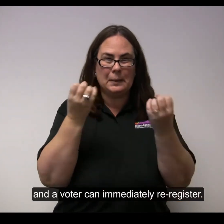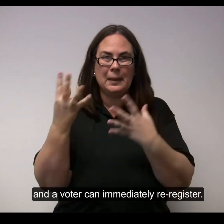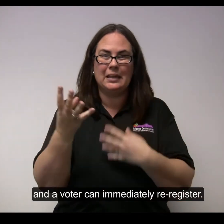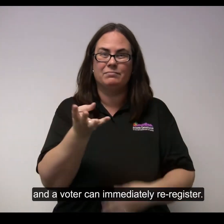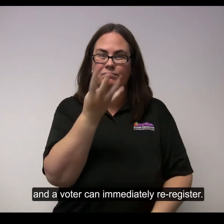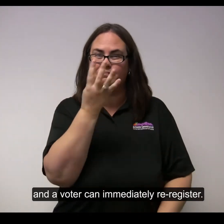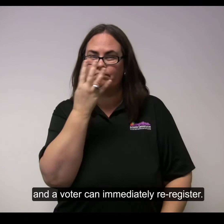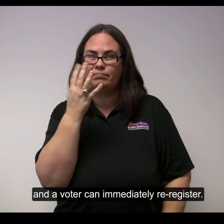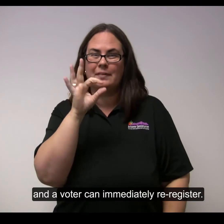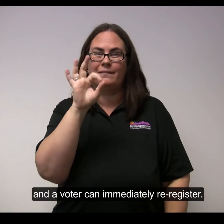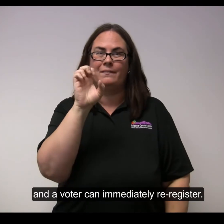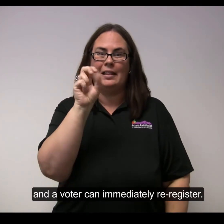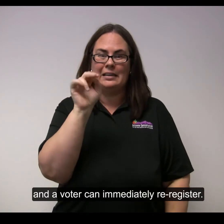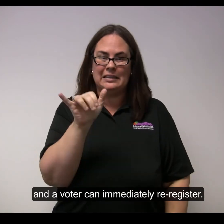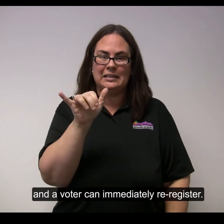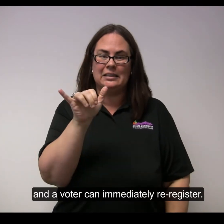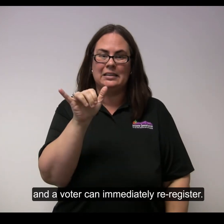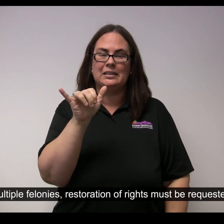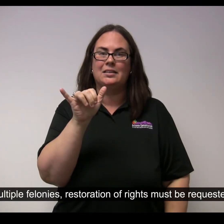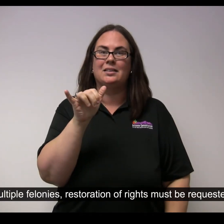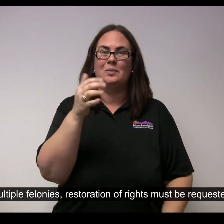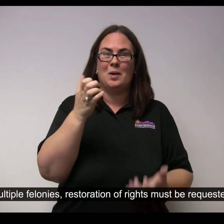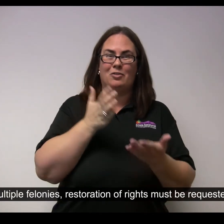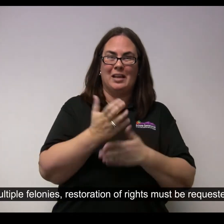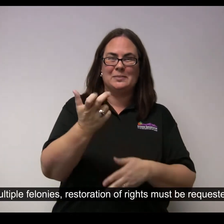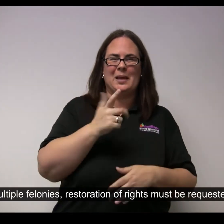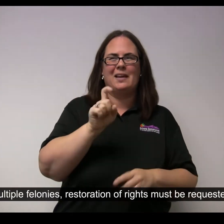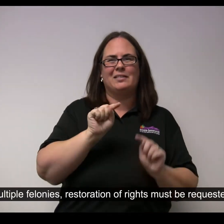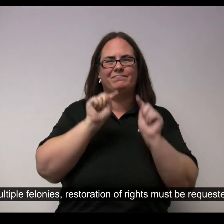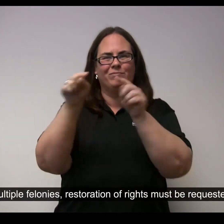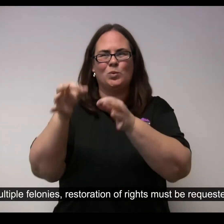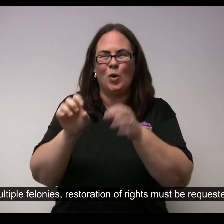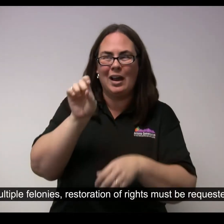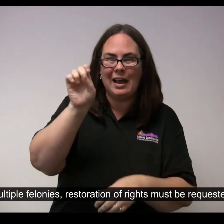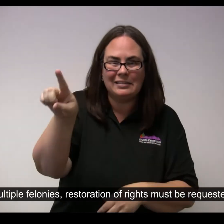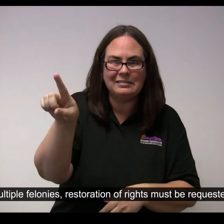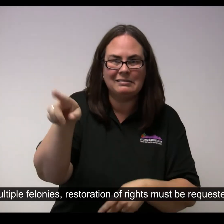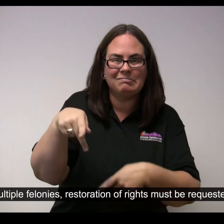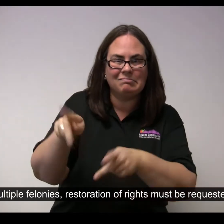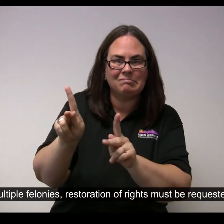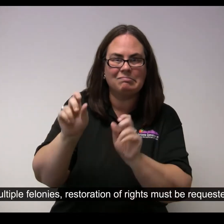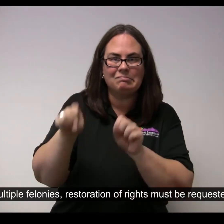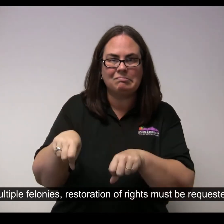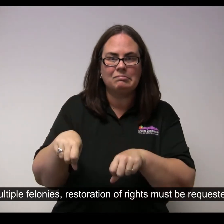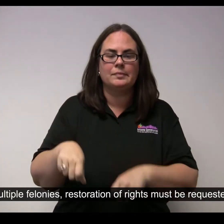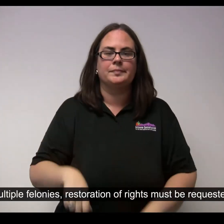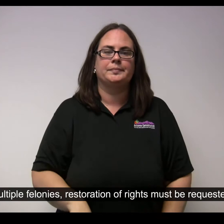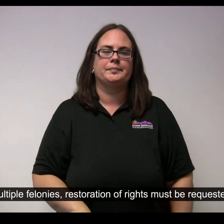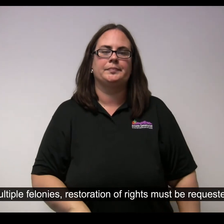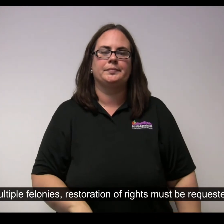can immediately re-register. With multiple felonies, restoration of rights must be requested in